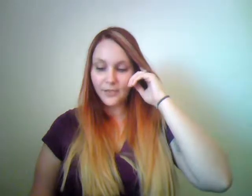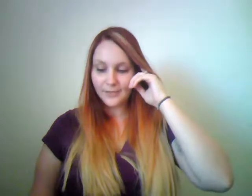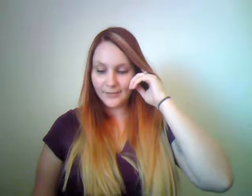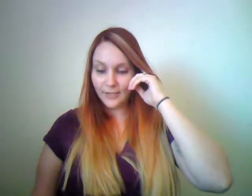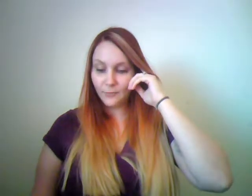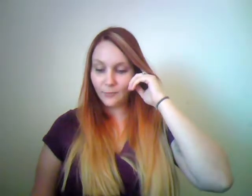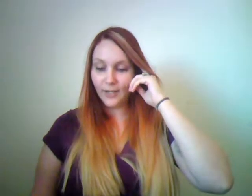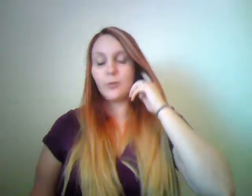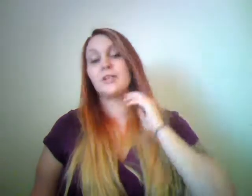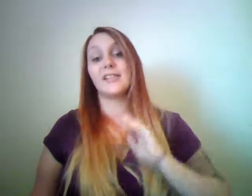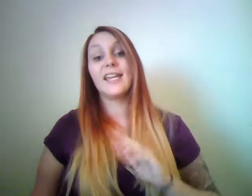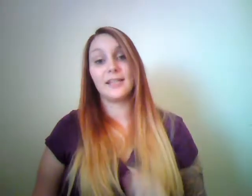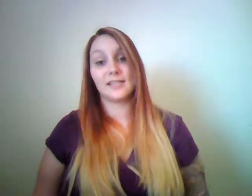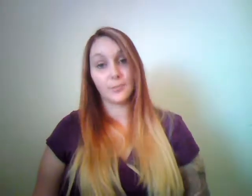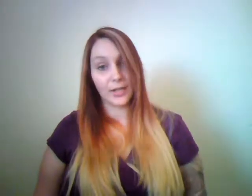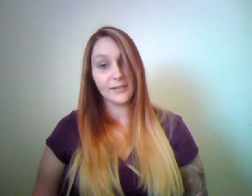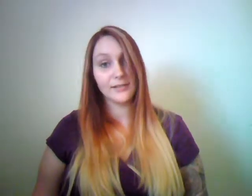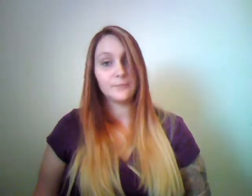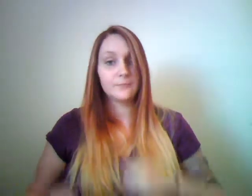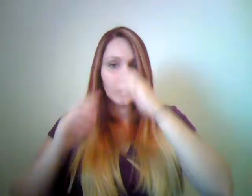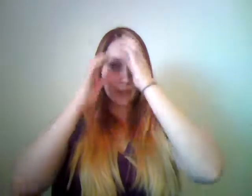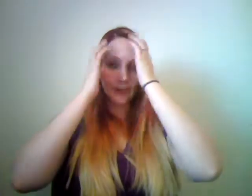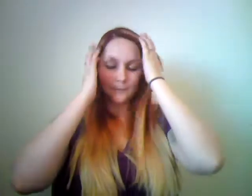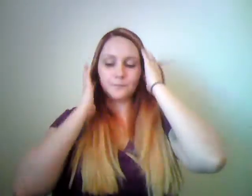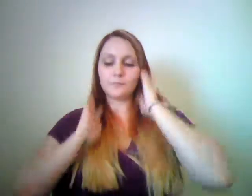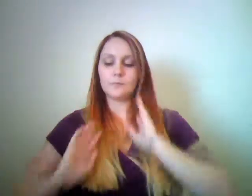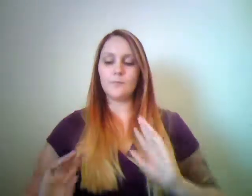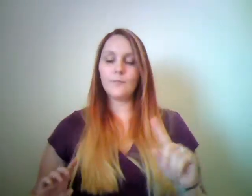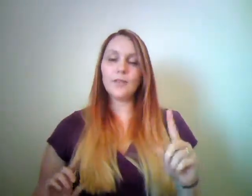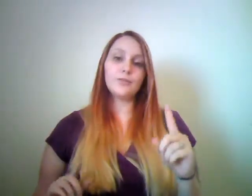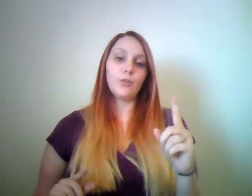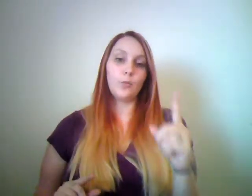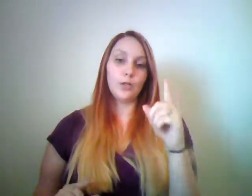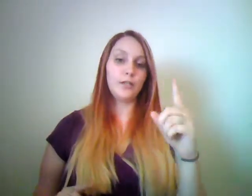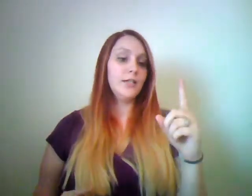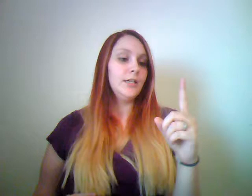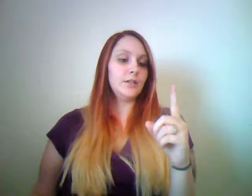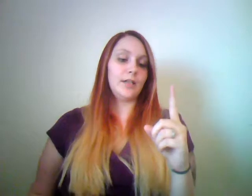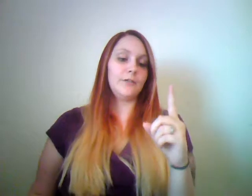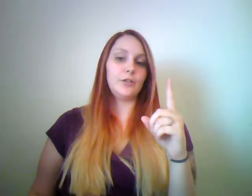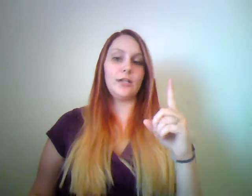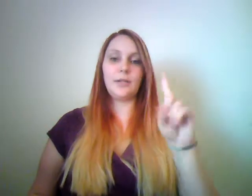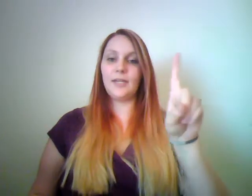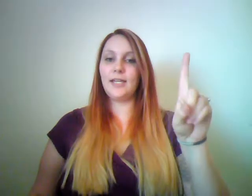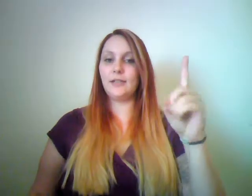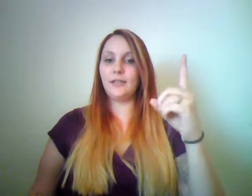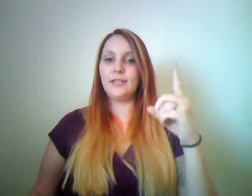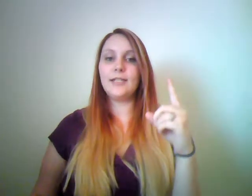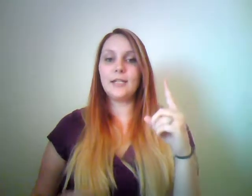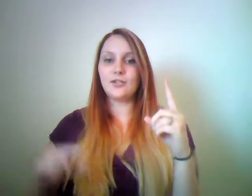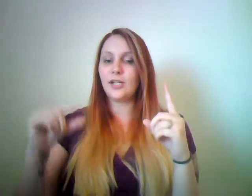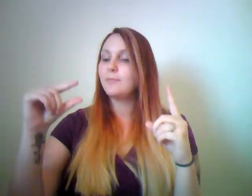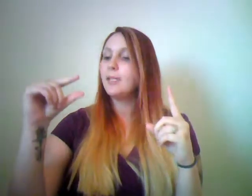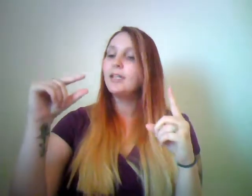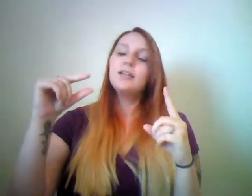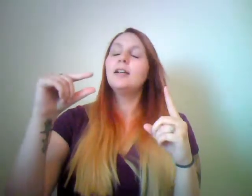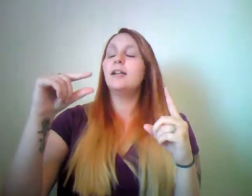to say my words can't express. Alright? So word, you're going to have your non-dominant hand in a D hand shape.